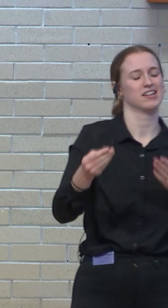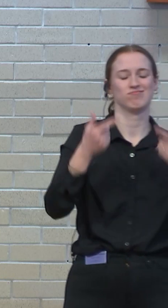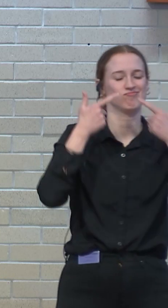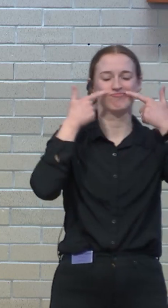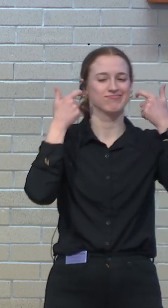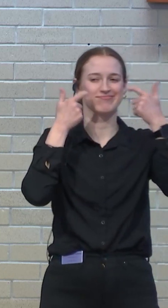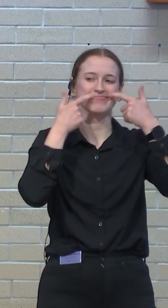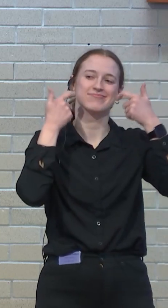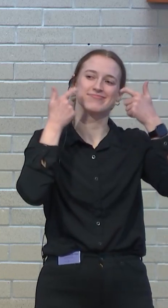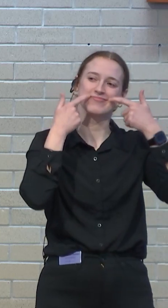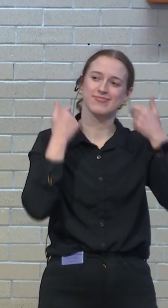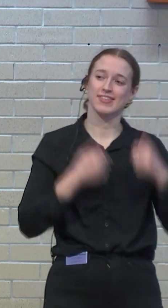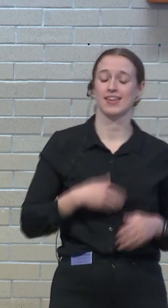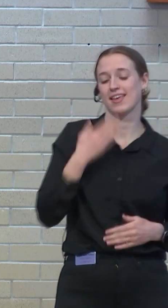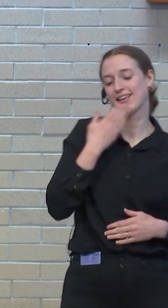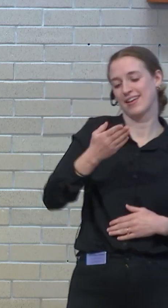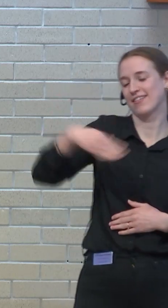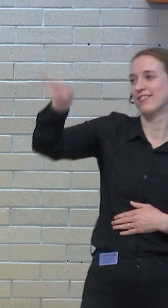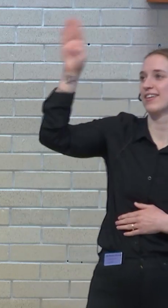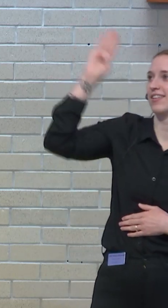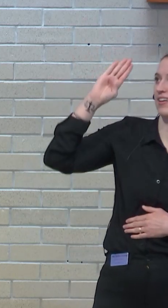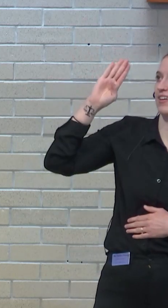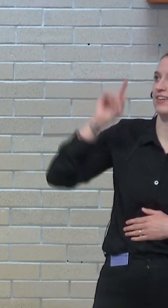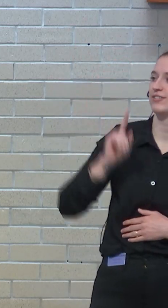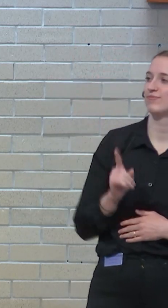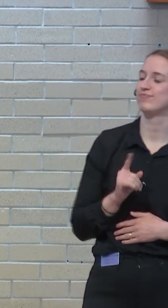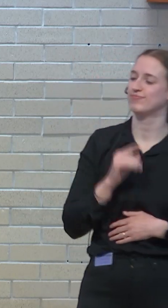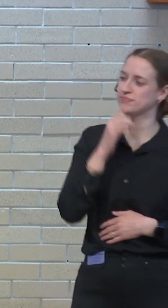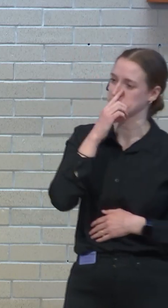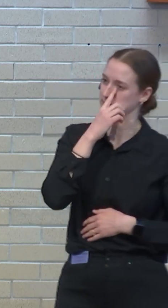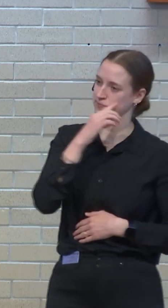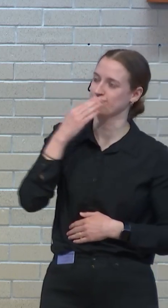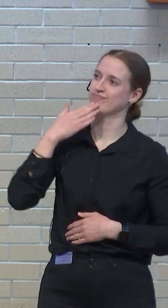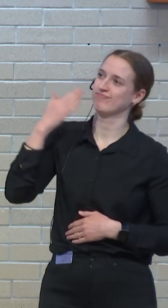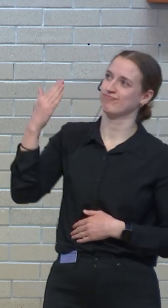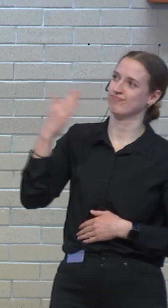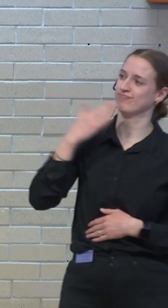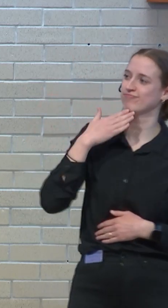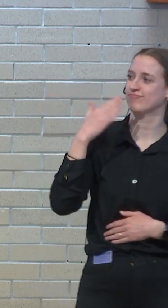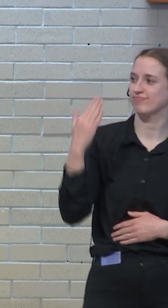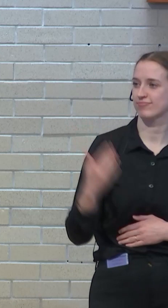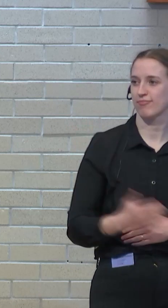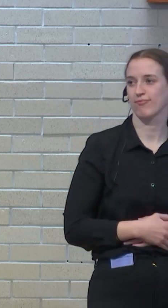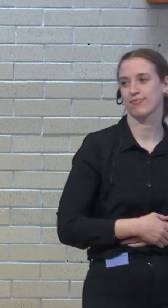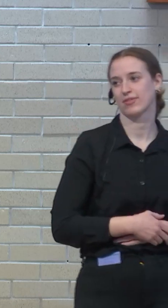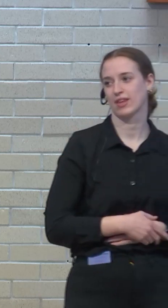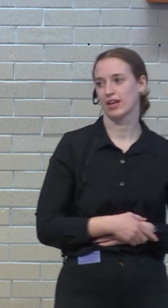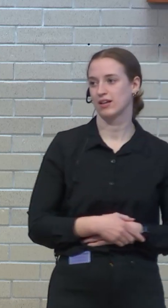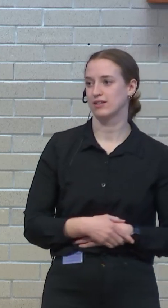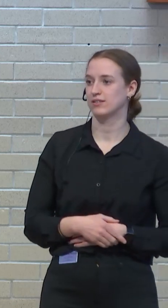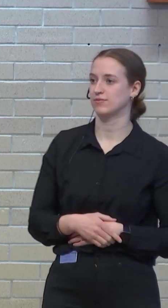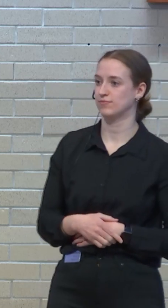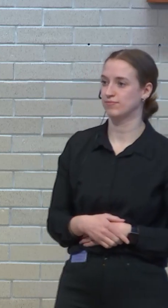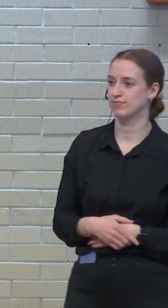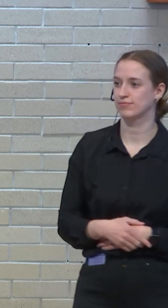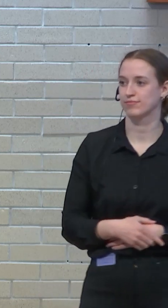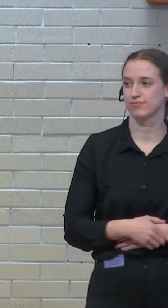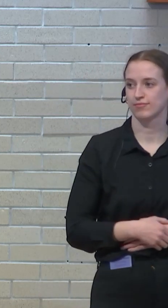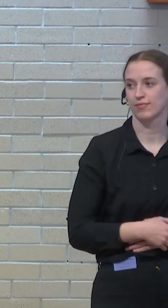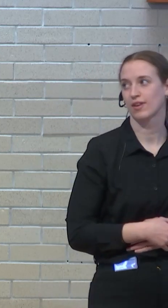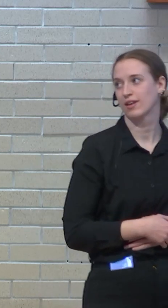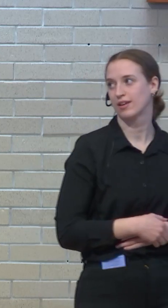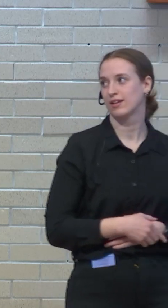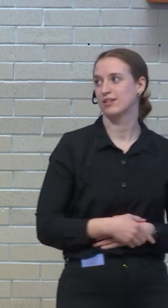to laugh. You better thank God for that, yeah. So stand